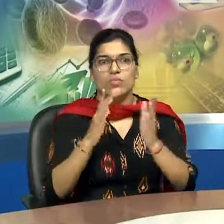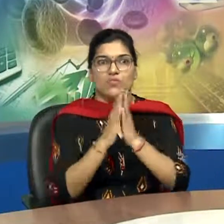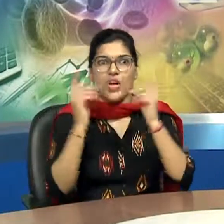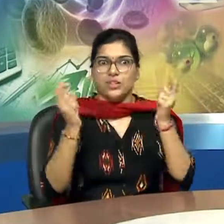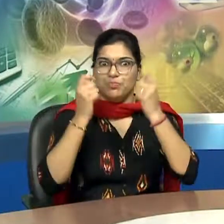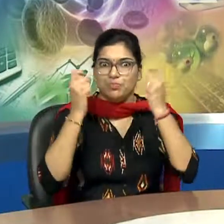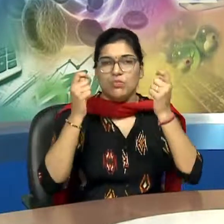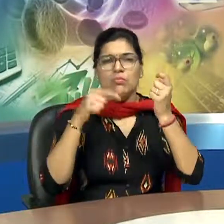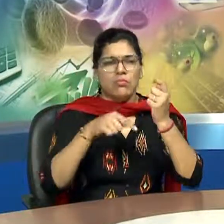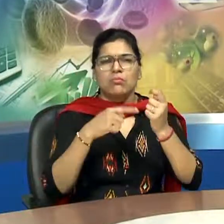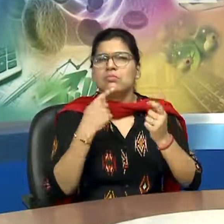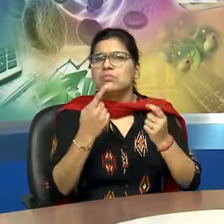This question is saying,